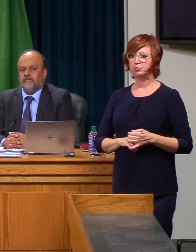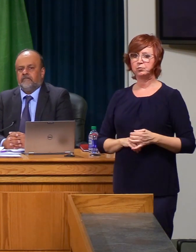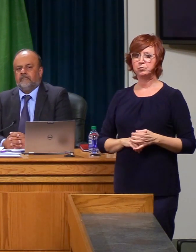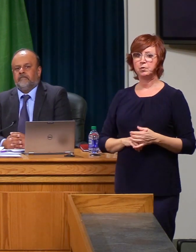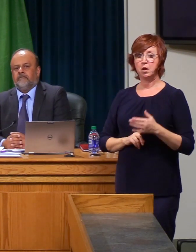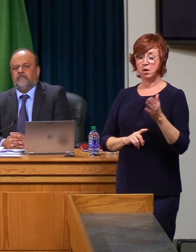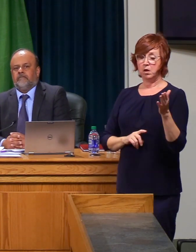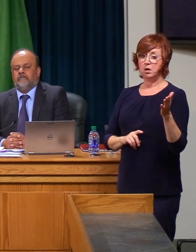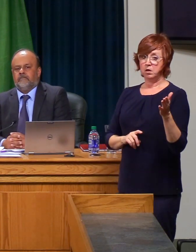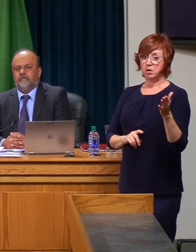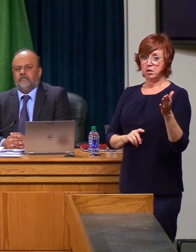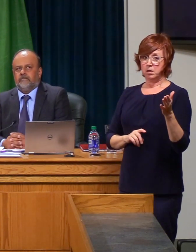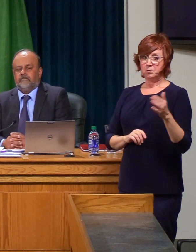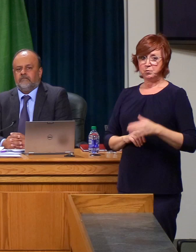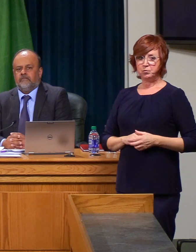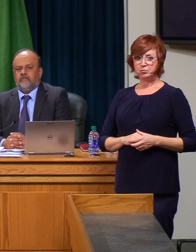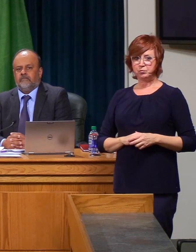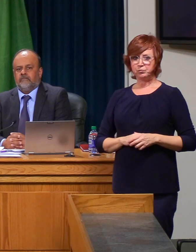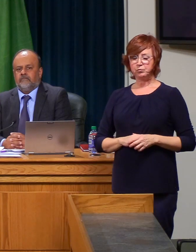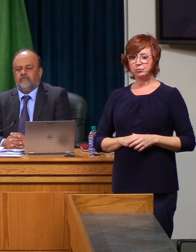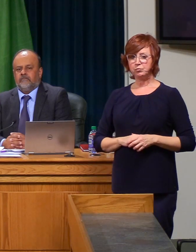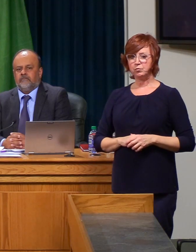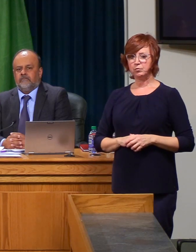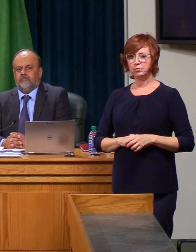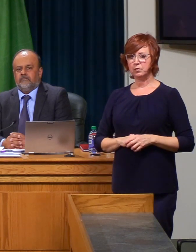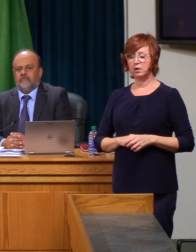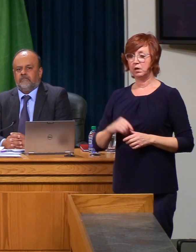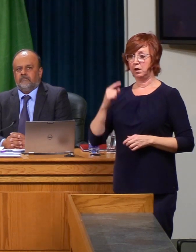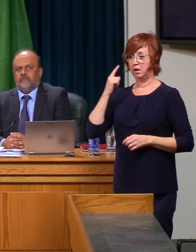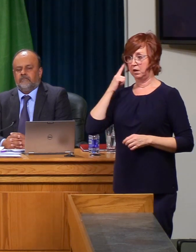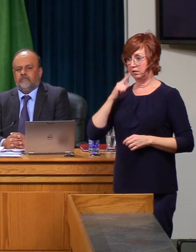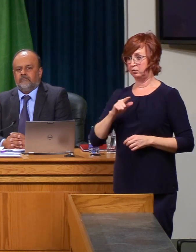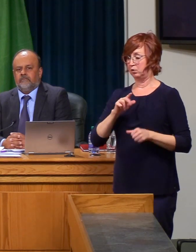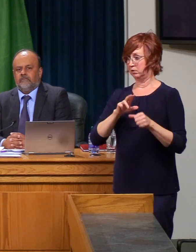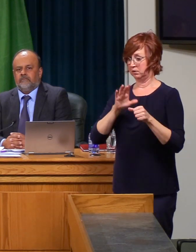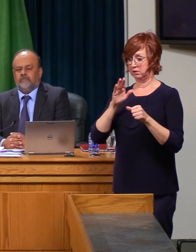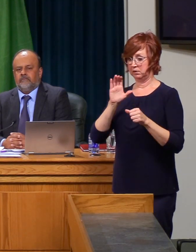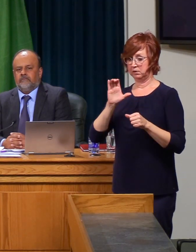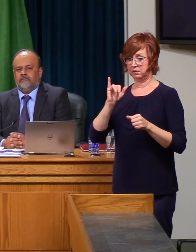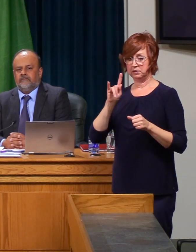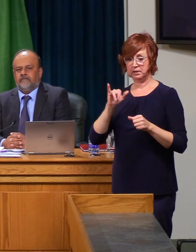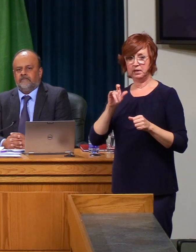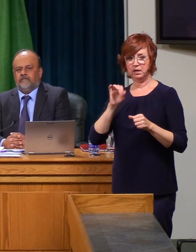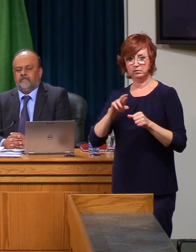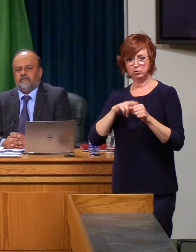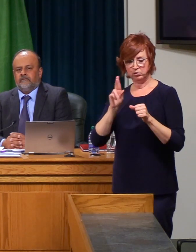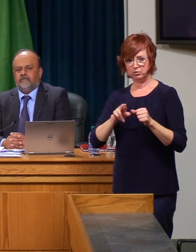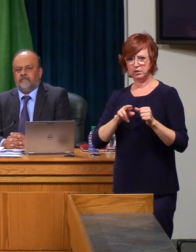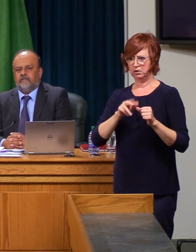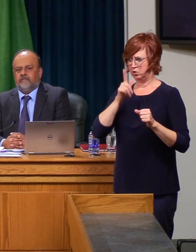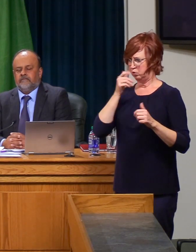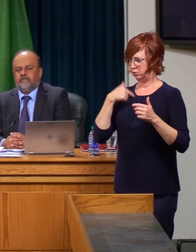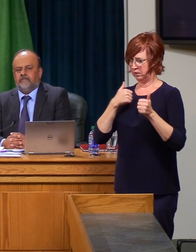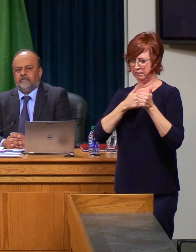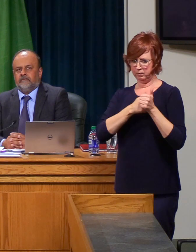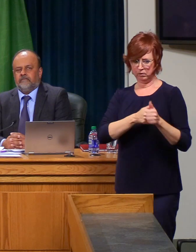Having said that, I mean, who should people in the city of Regina listen to? Should they listen to what is coming out of their local council saying no